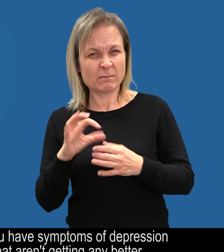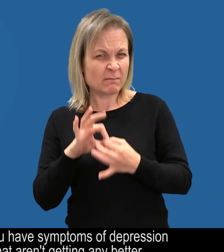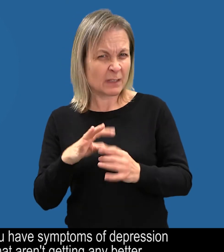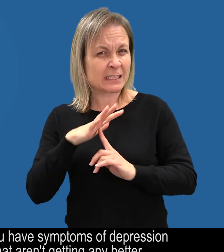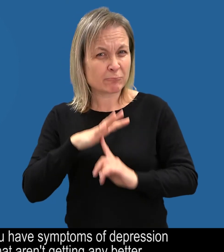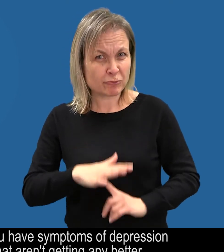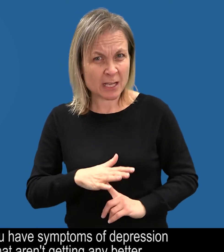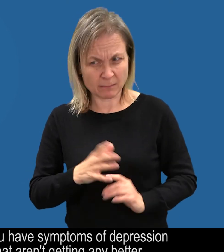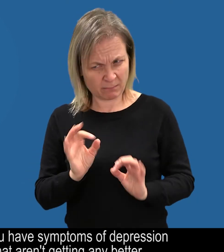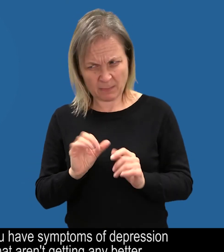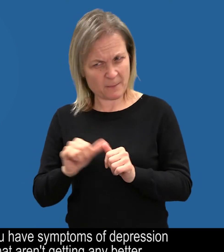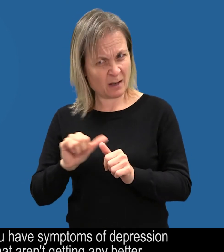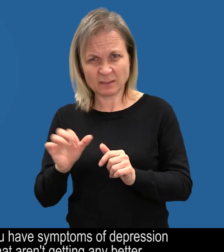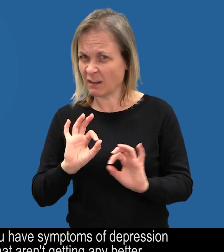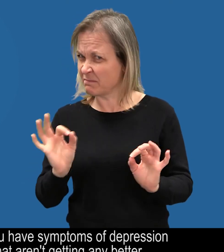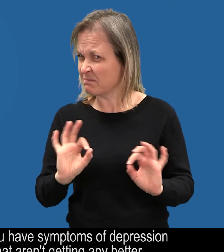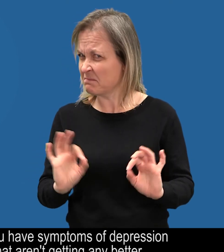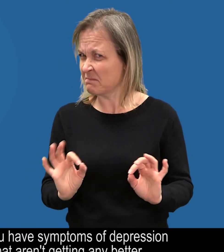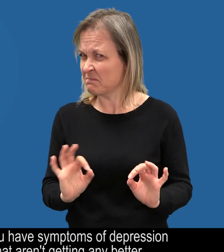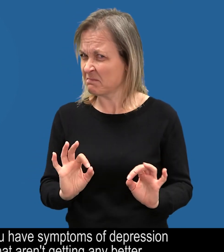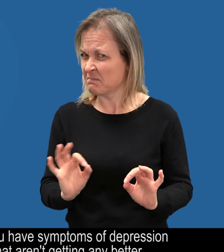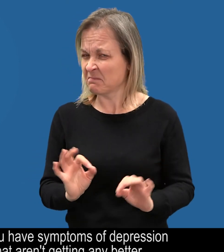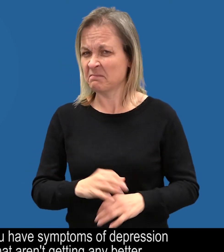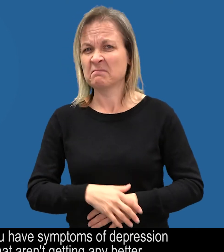symptoms of depression that aren't getting any better,